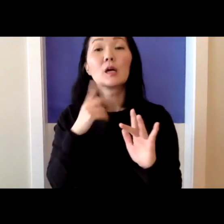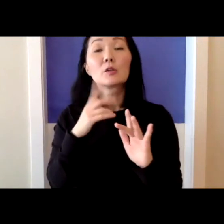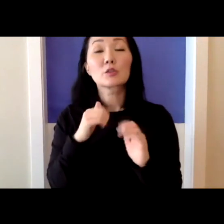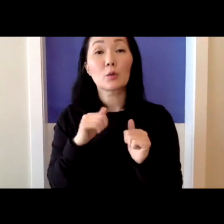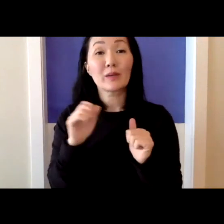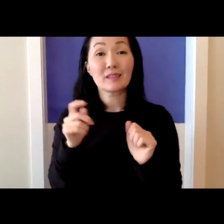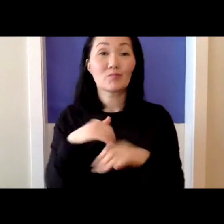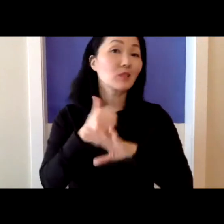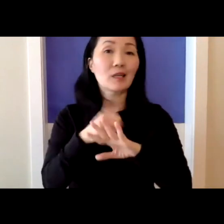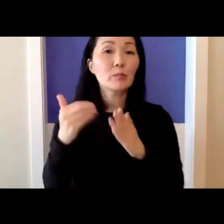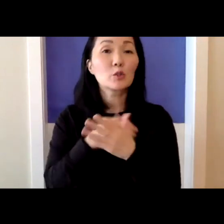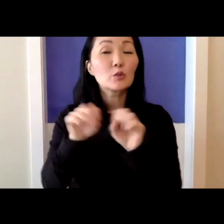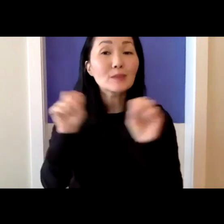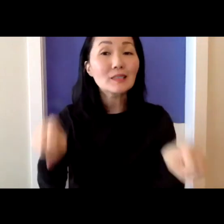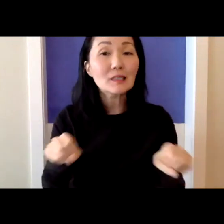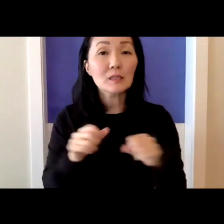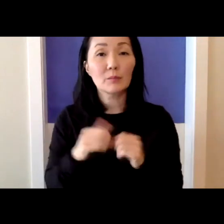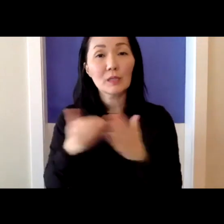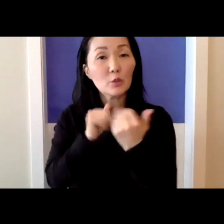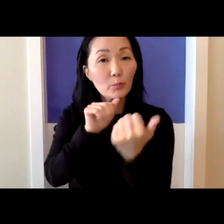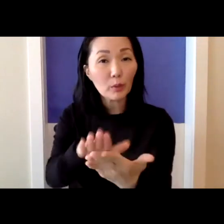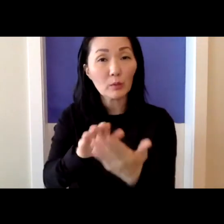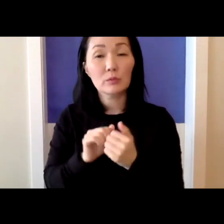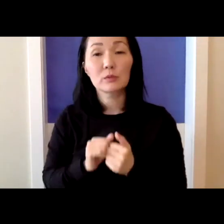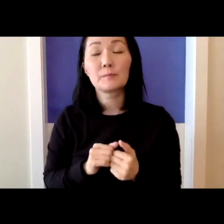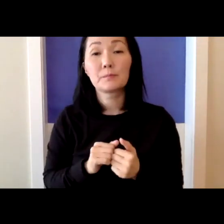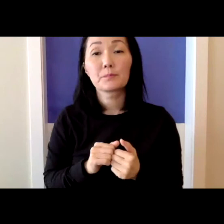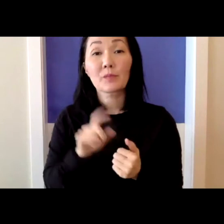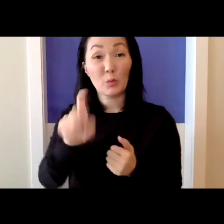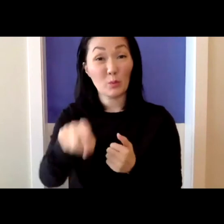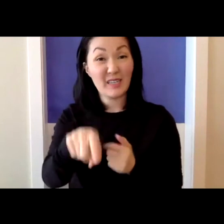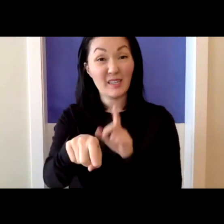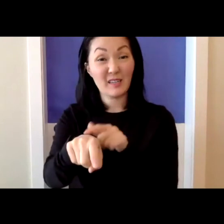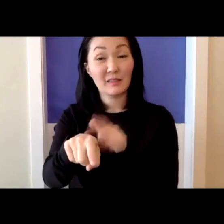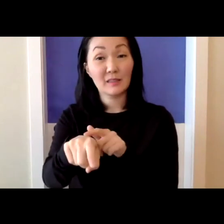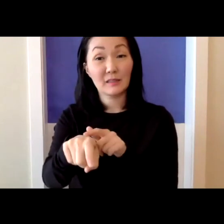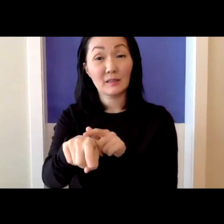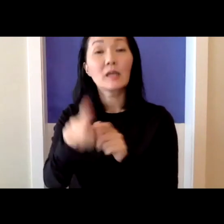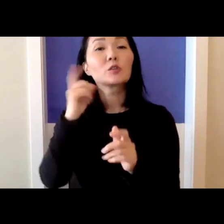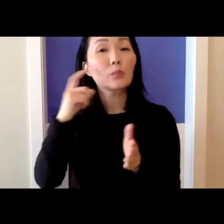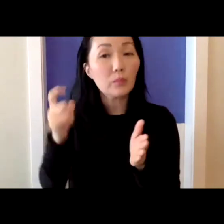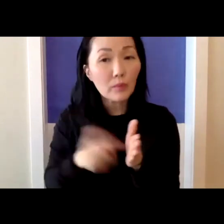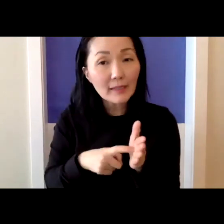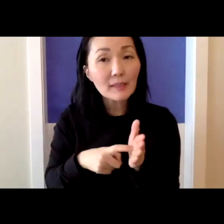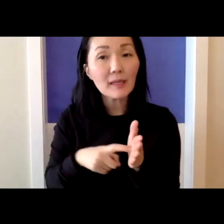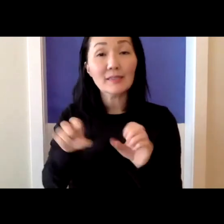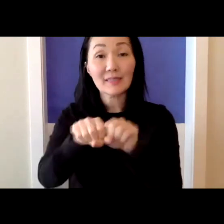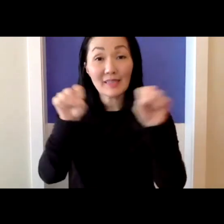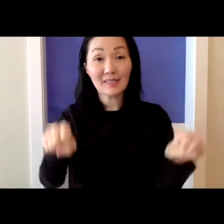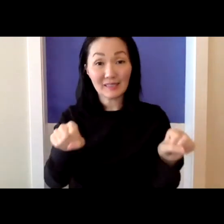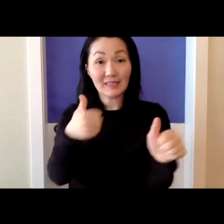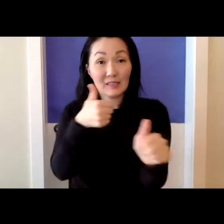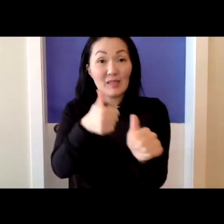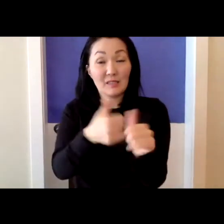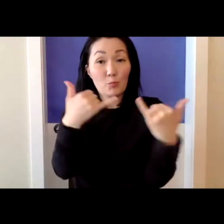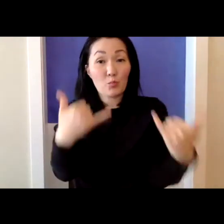truly provincial approach. But what we really need is the will and recognition that the system as it currently stands